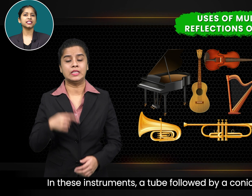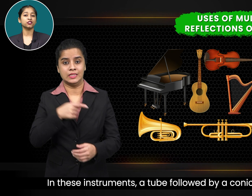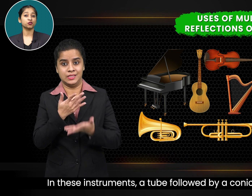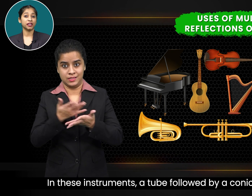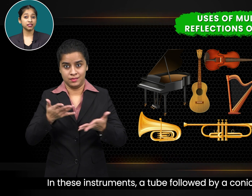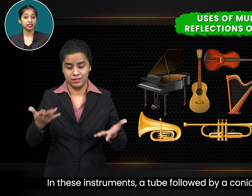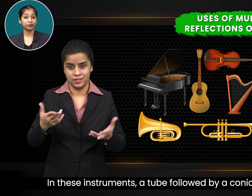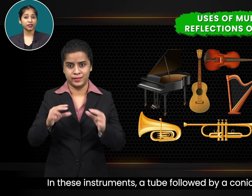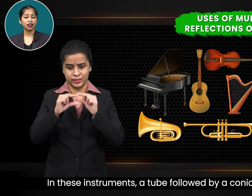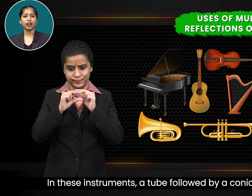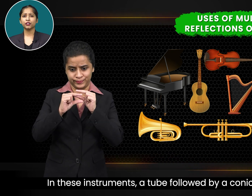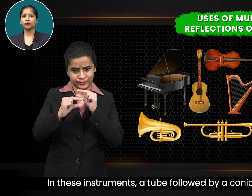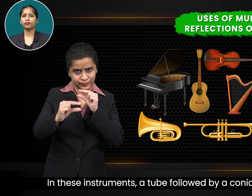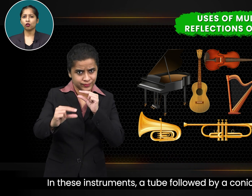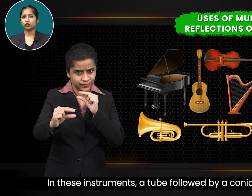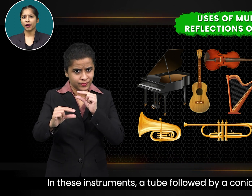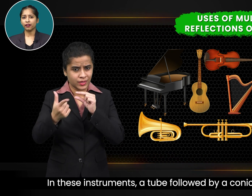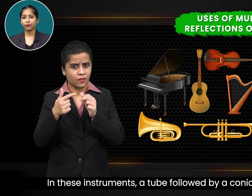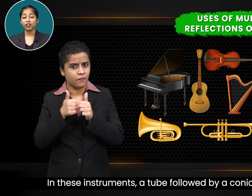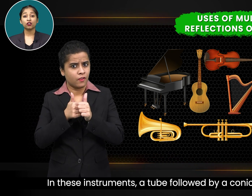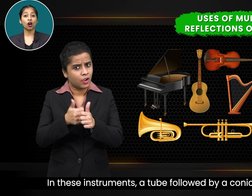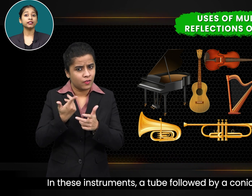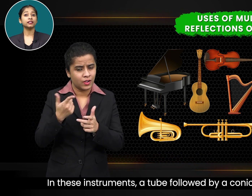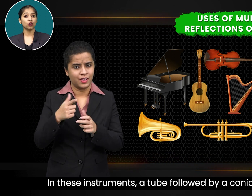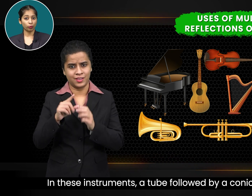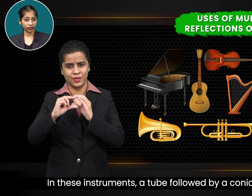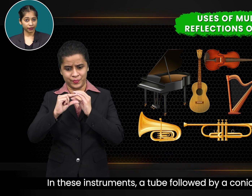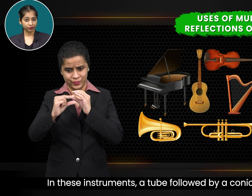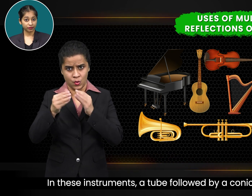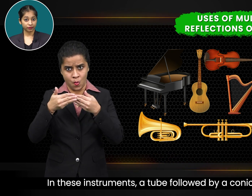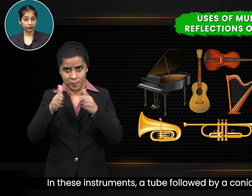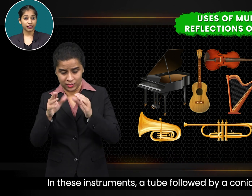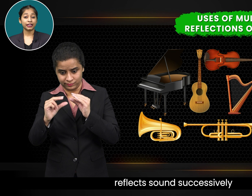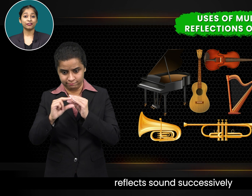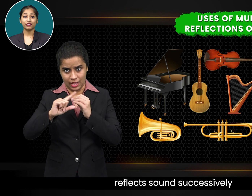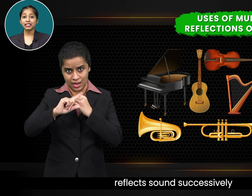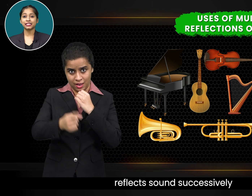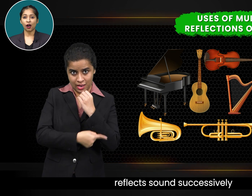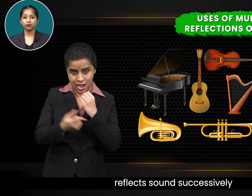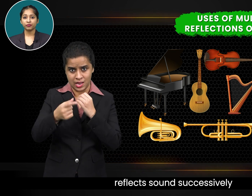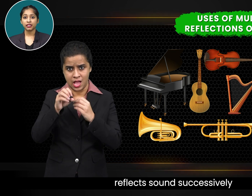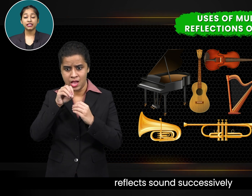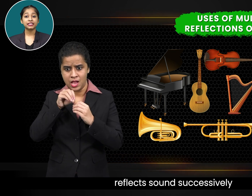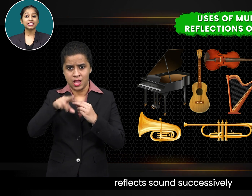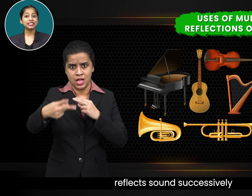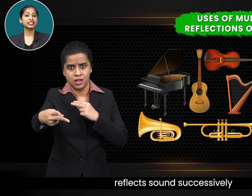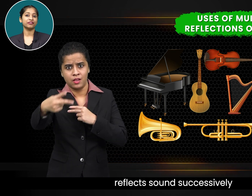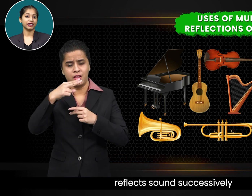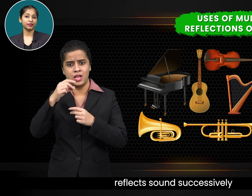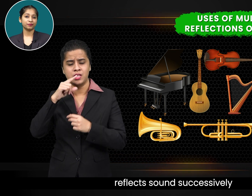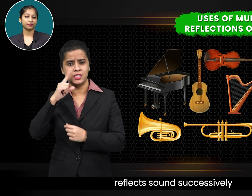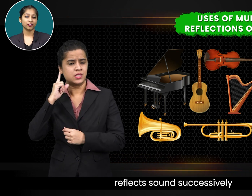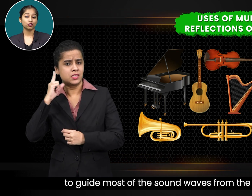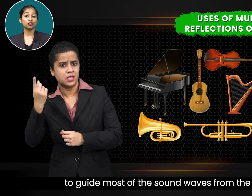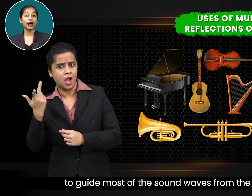In these instruments, a tube followed by a conical opening reflects sound